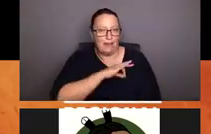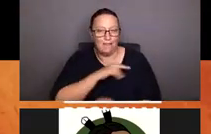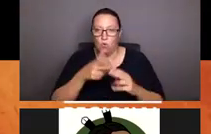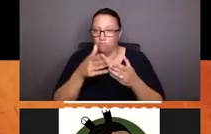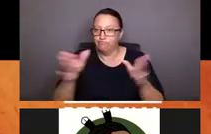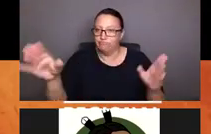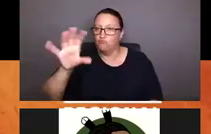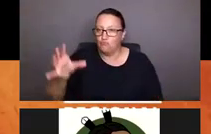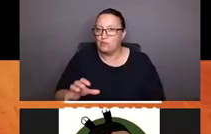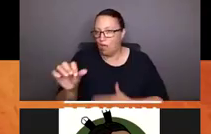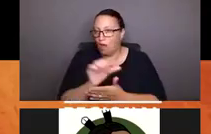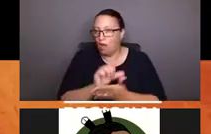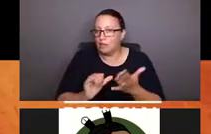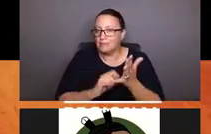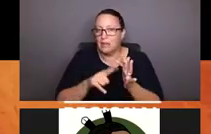broadly.